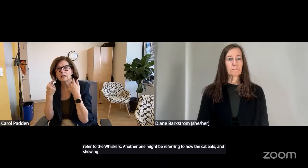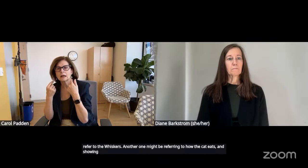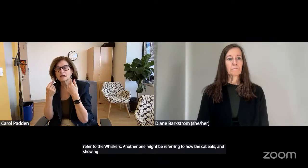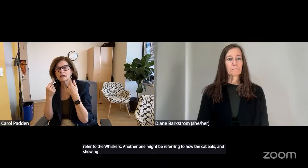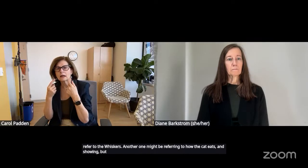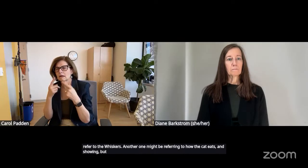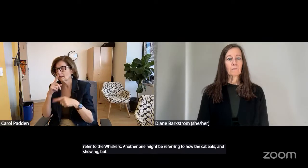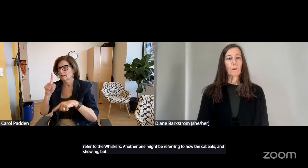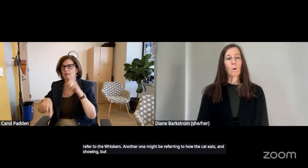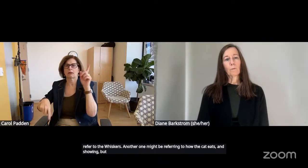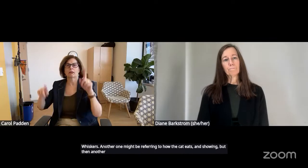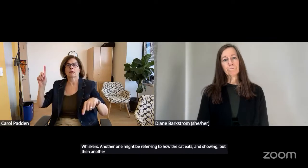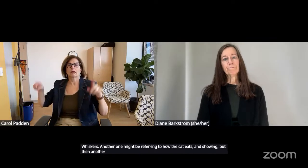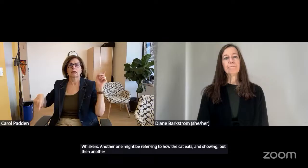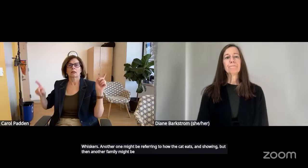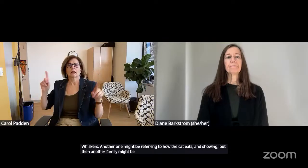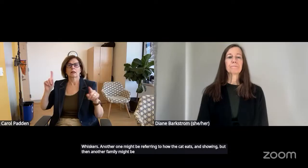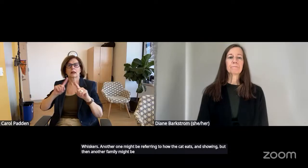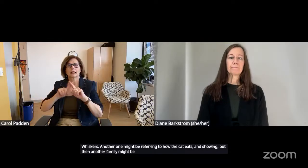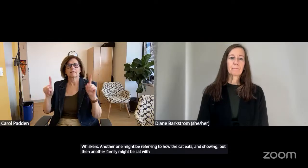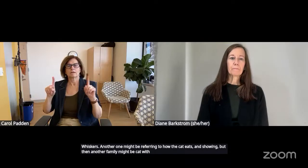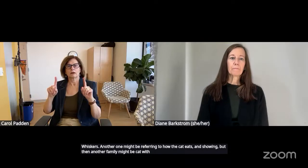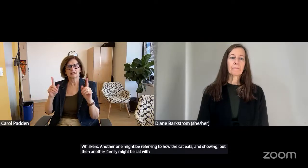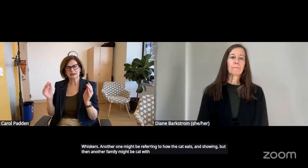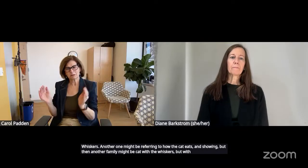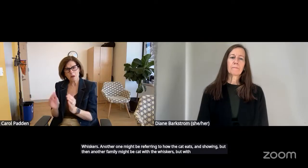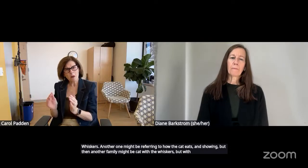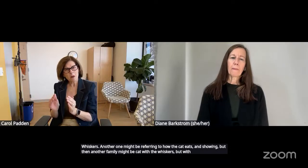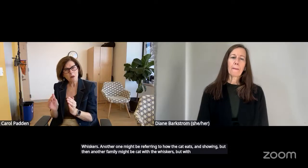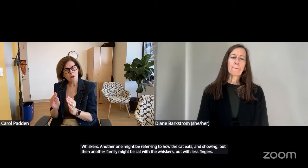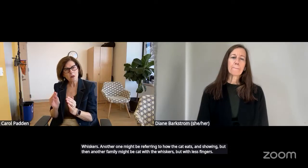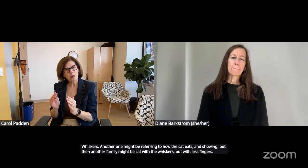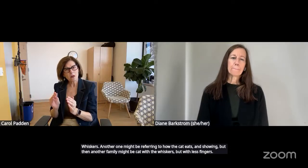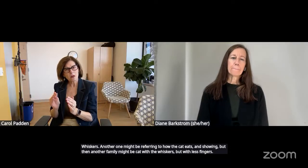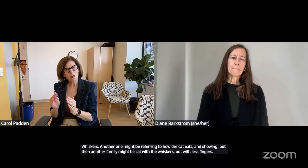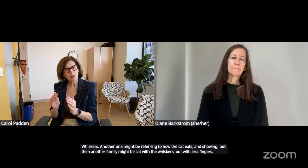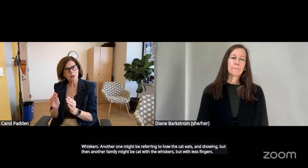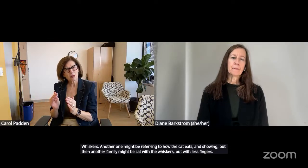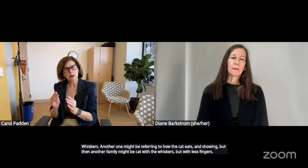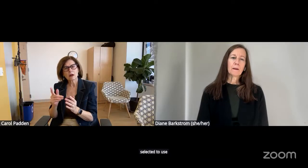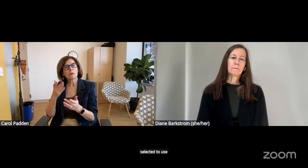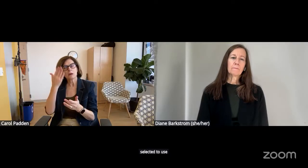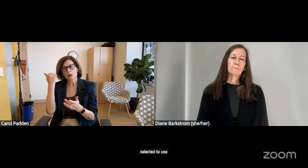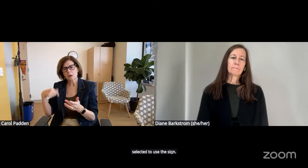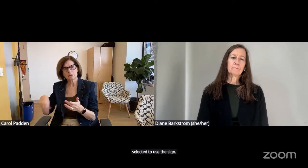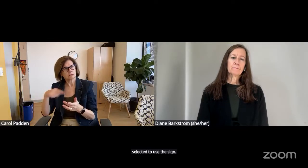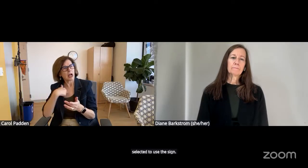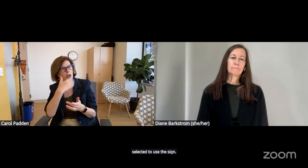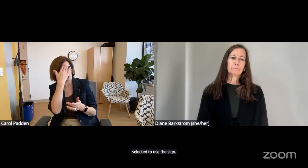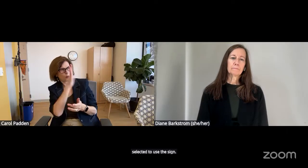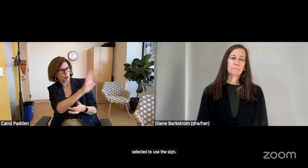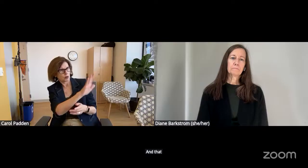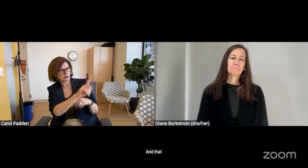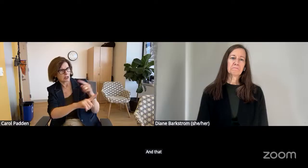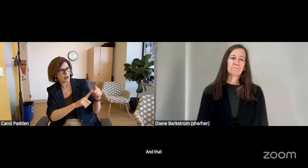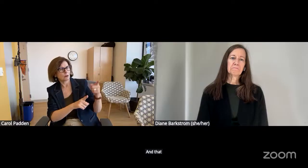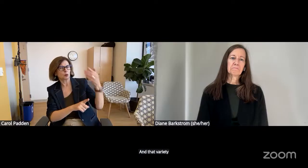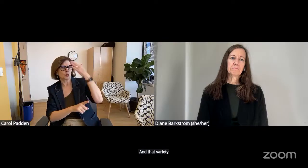but then another family might be cat with the whiskers, but with less fingers selected to use the sign. And that variety